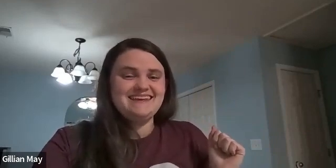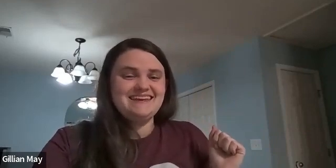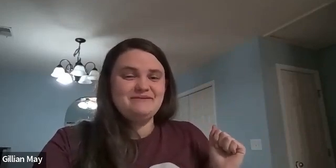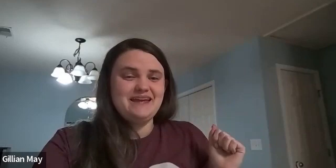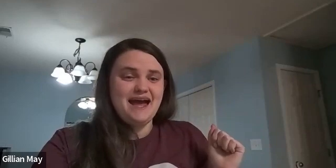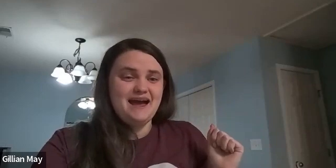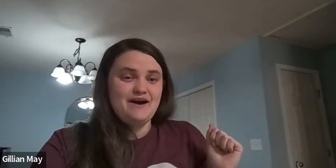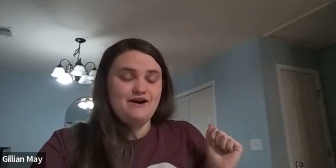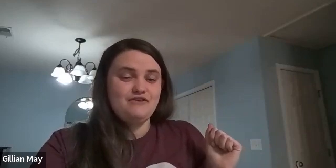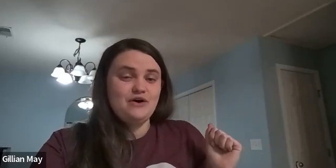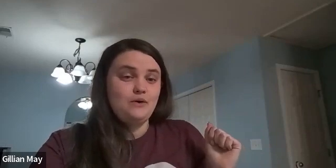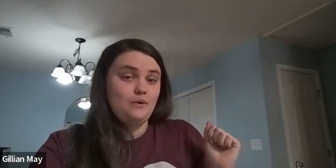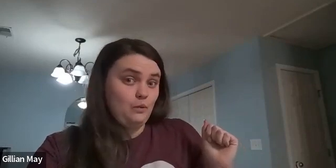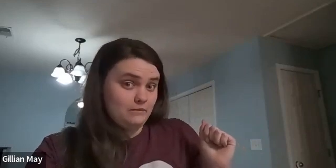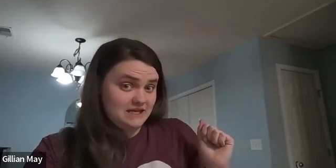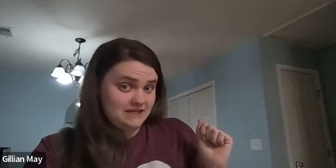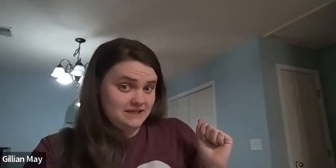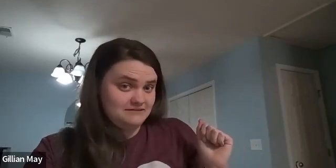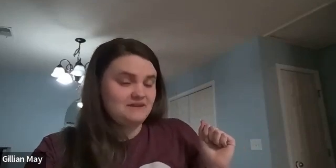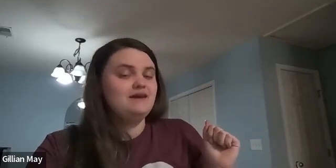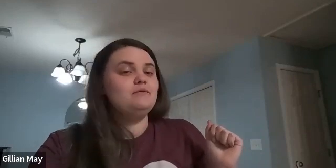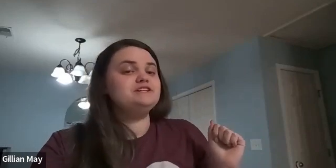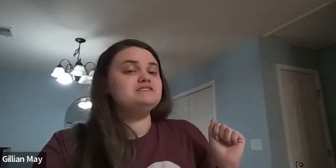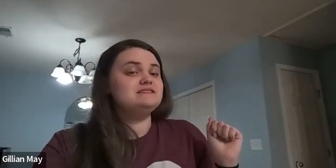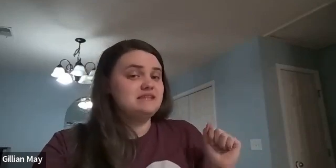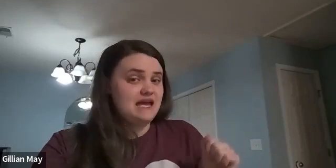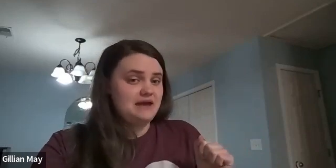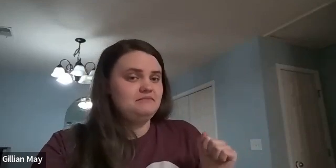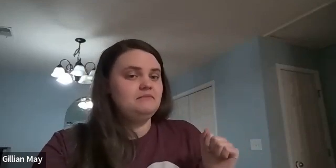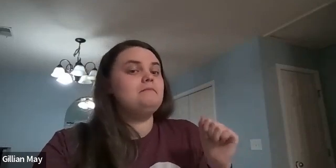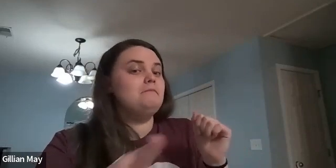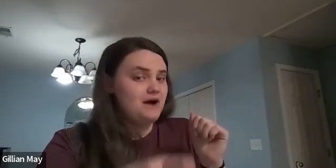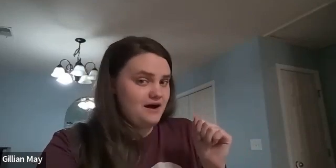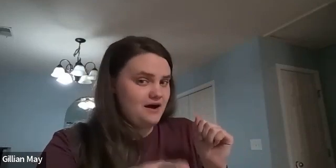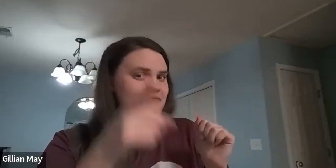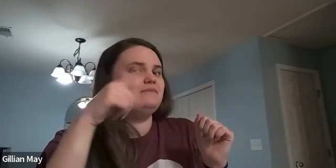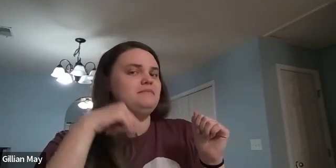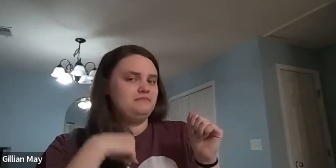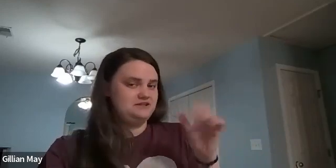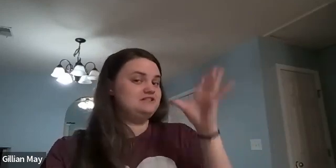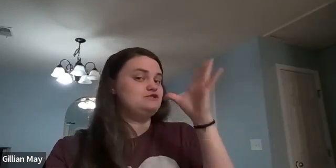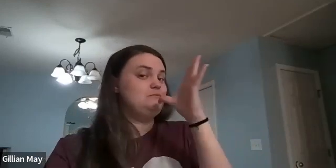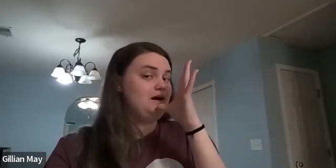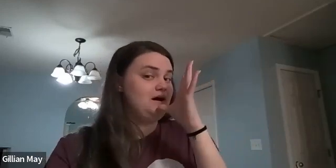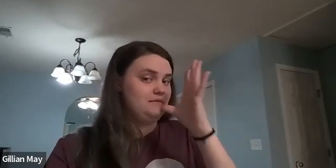Then we have woman, which is the same, mom, person. So